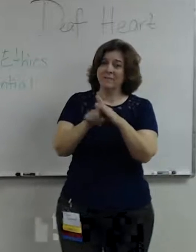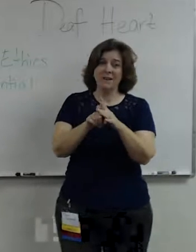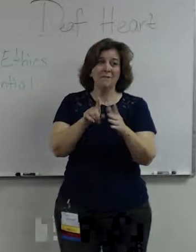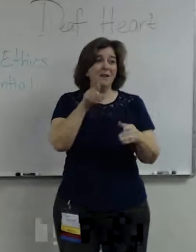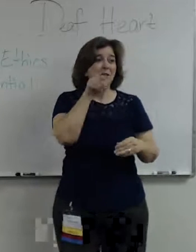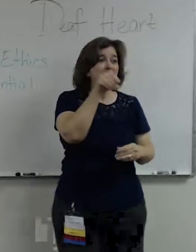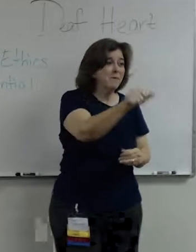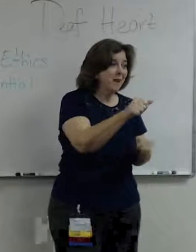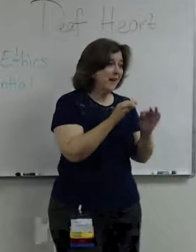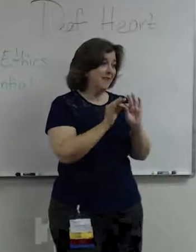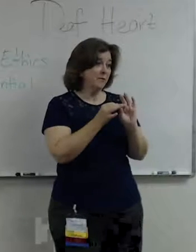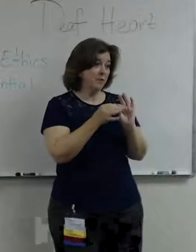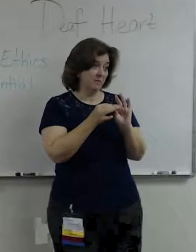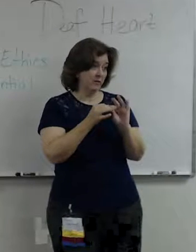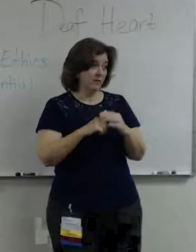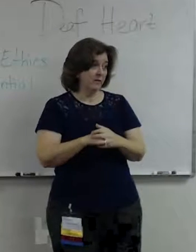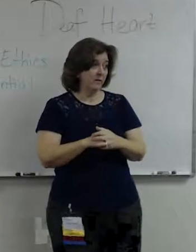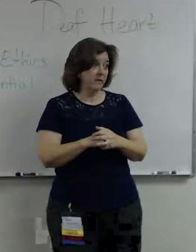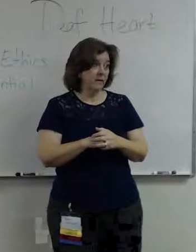up. Do we pay the interpreters?